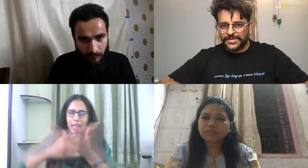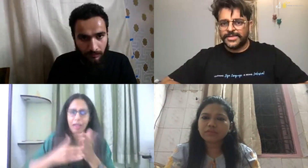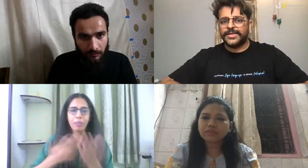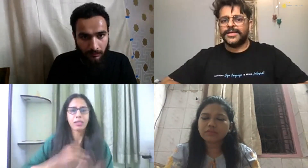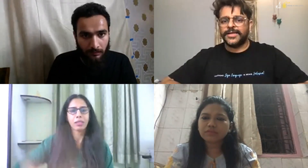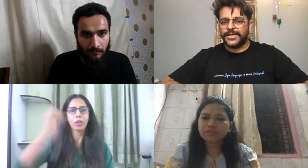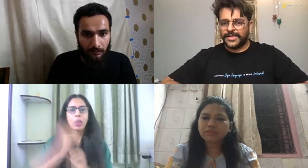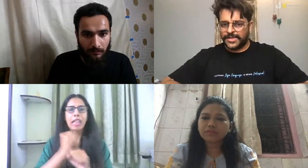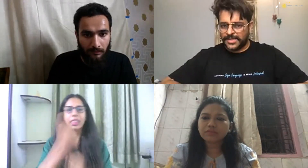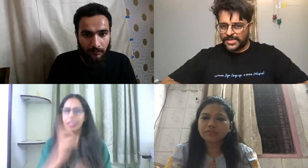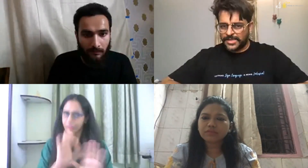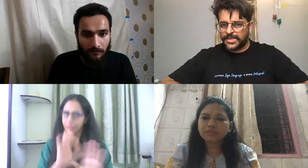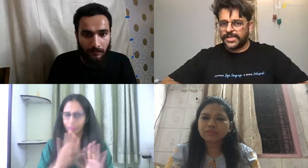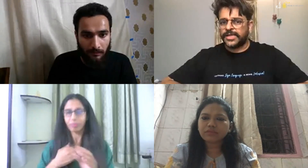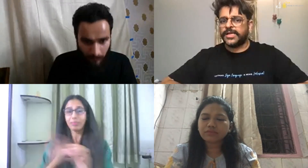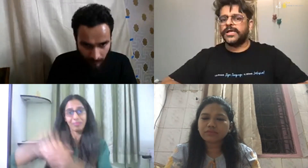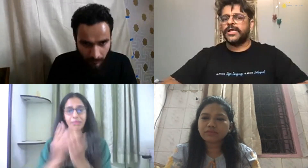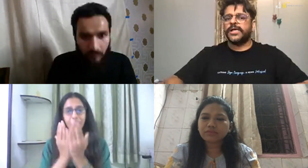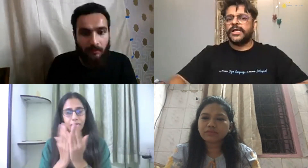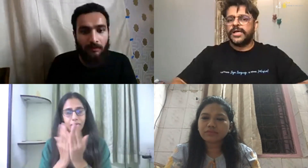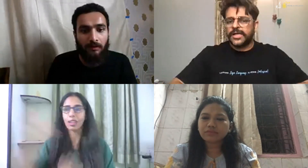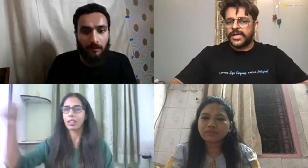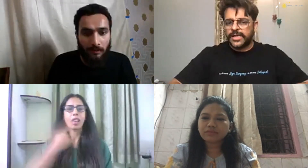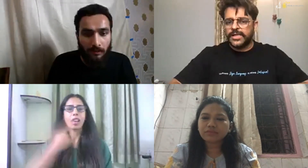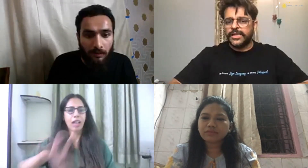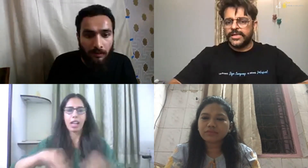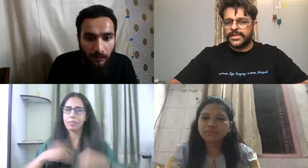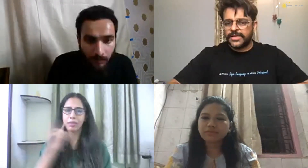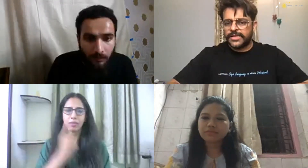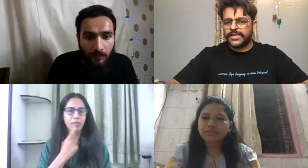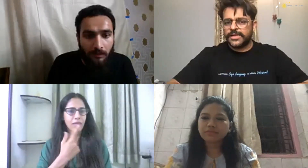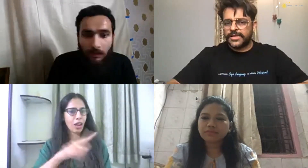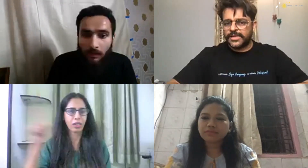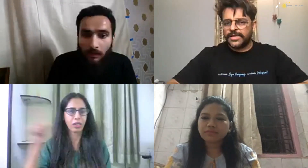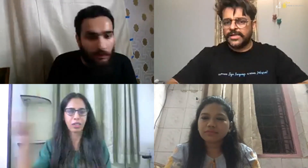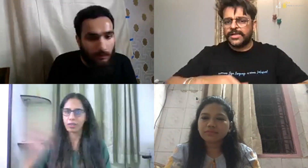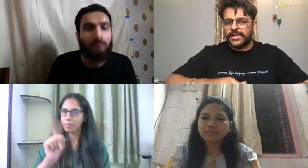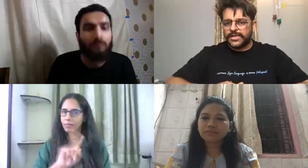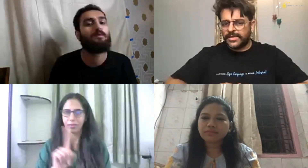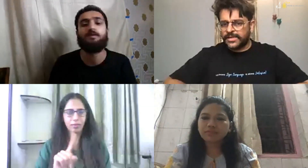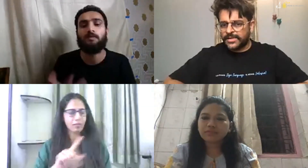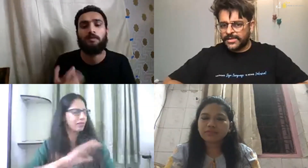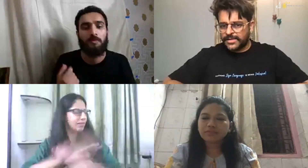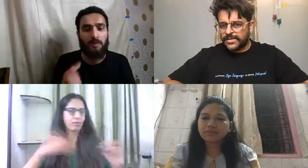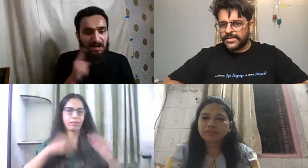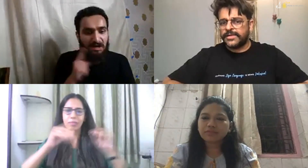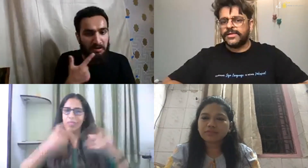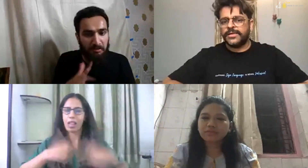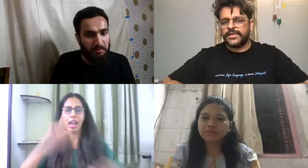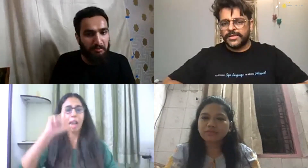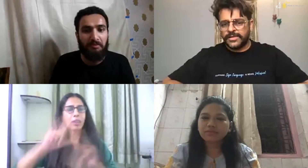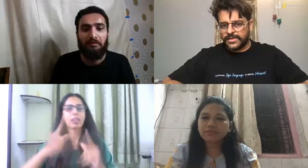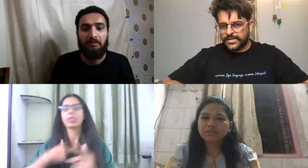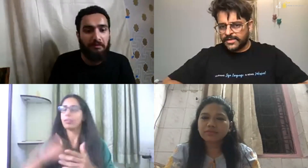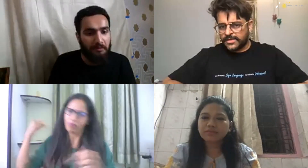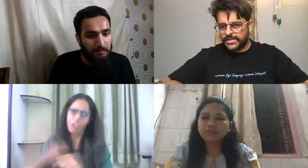So they have their content in English language. So when I studied uh, in Gujarat, and